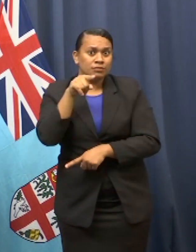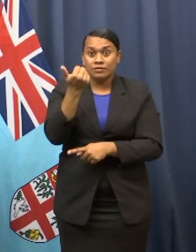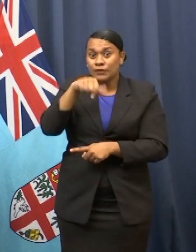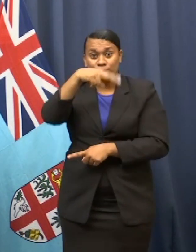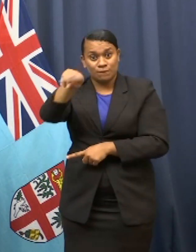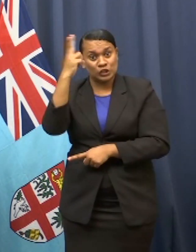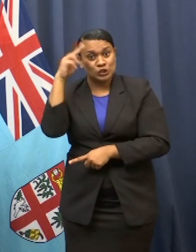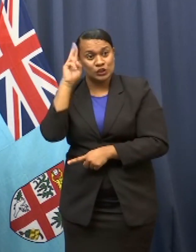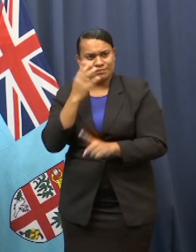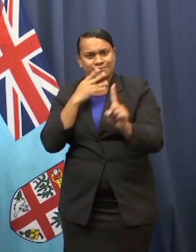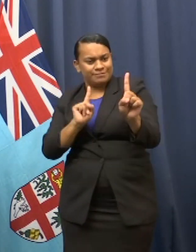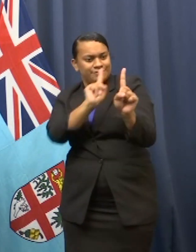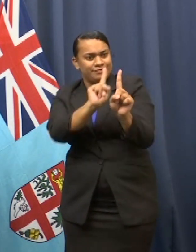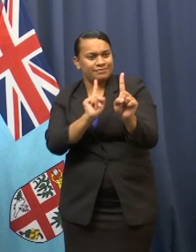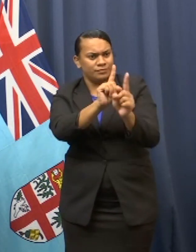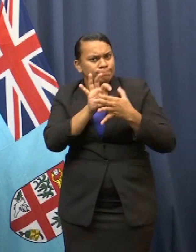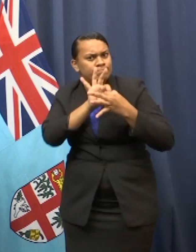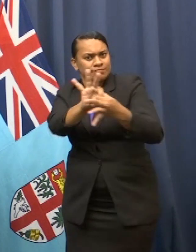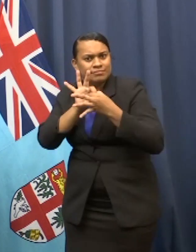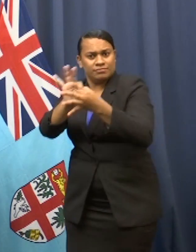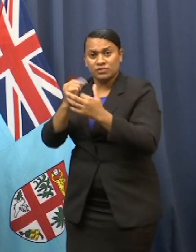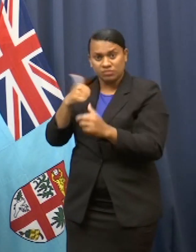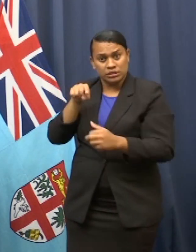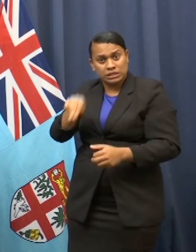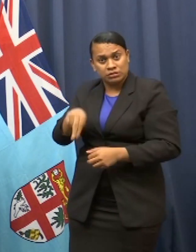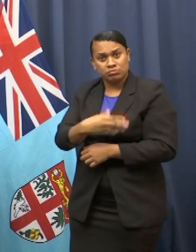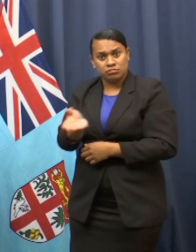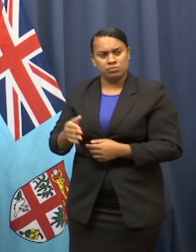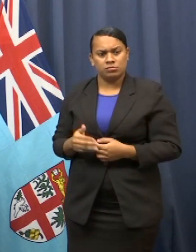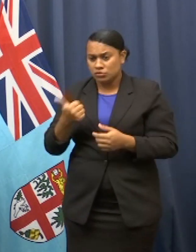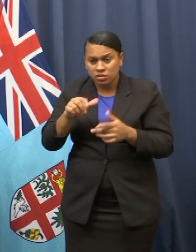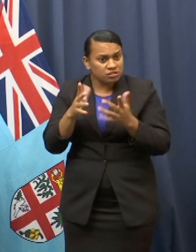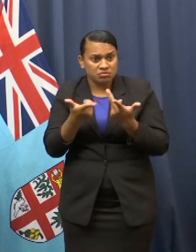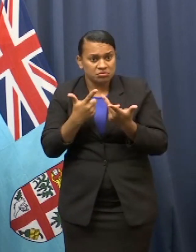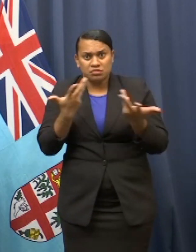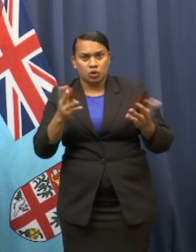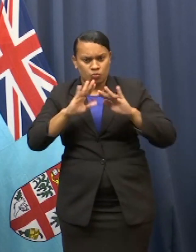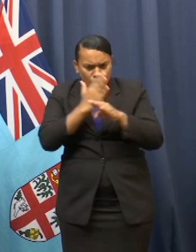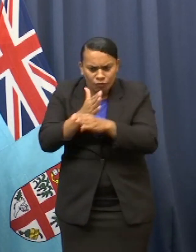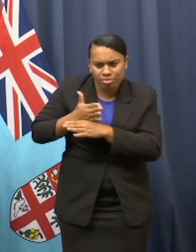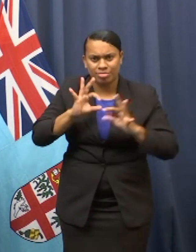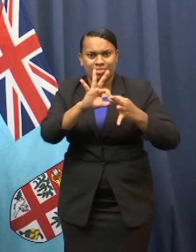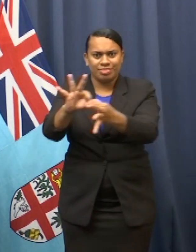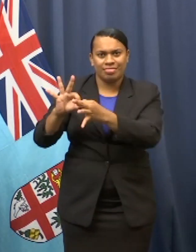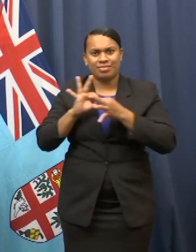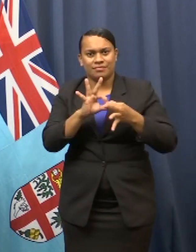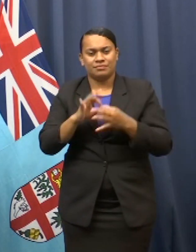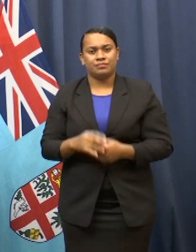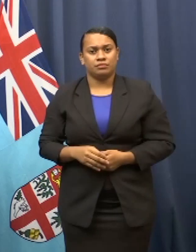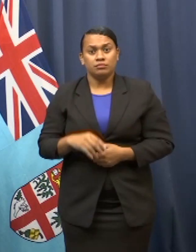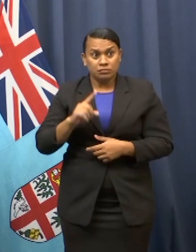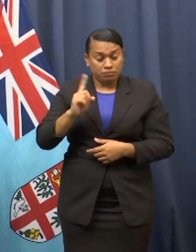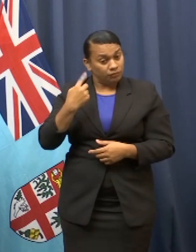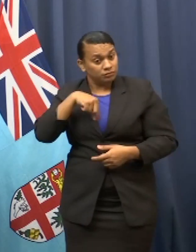way we can keep Fiji ahead of this virus. Above all else, it remains vital that all